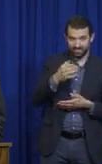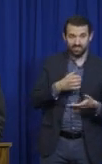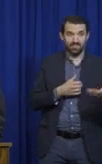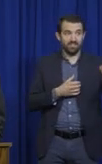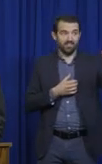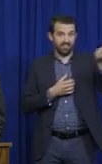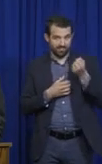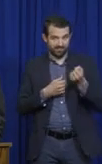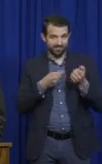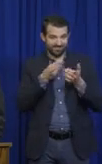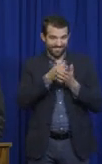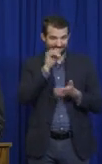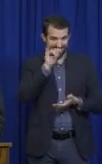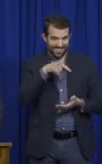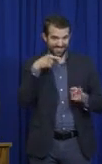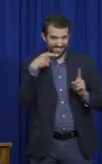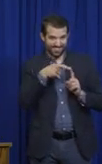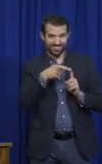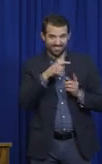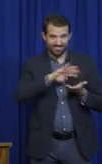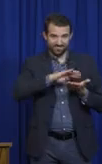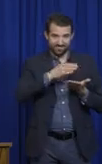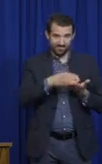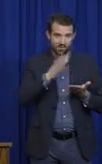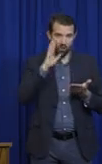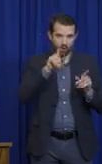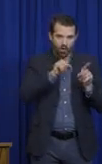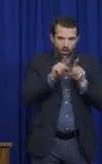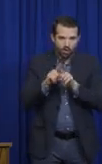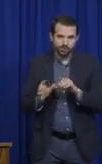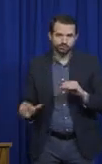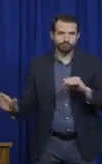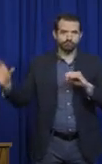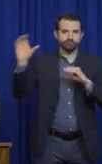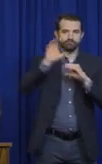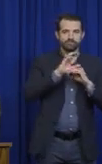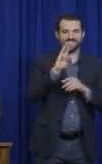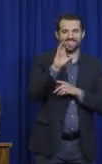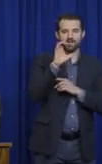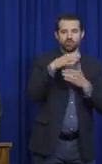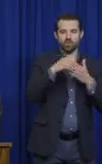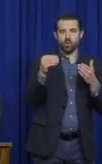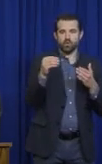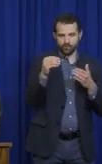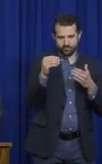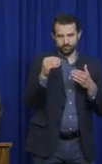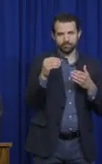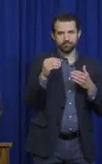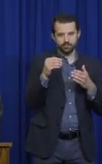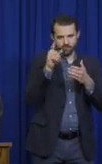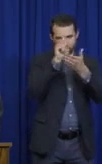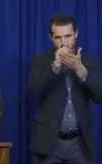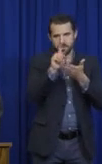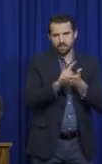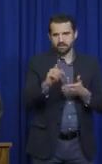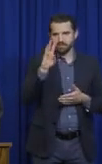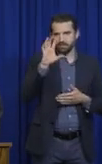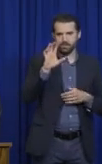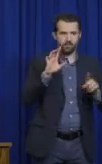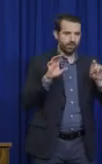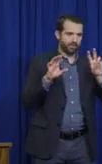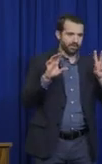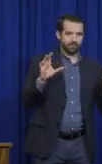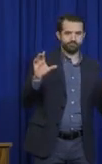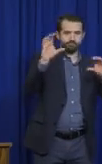assistance benefits will also receive the $600 additional weekly payment from the Federal